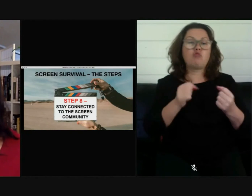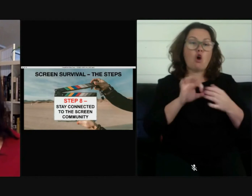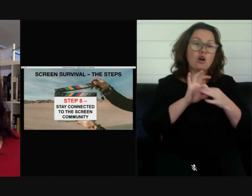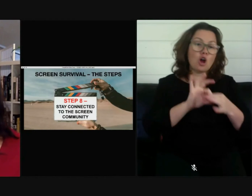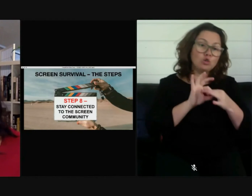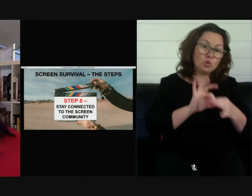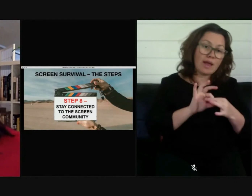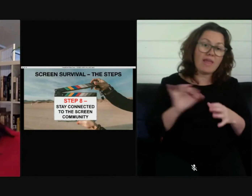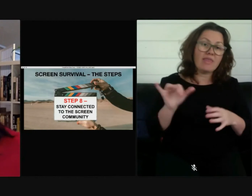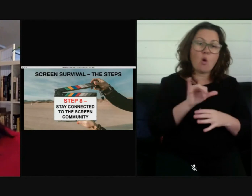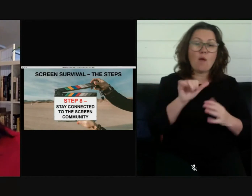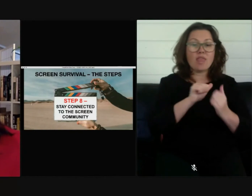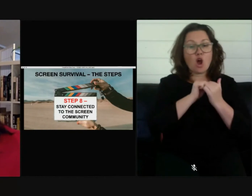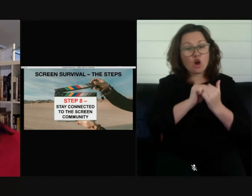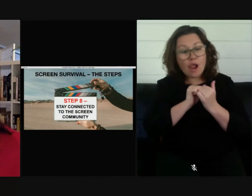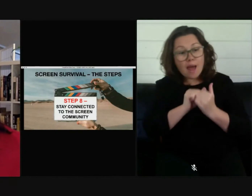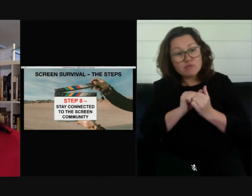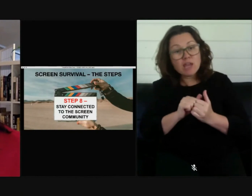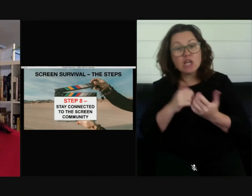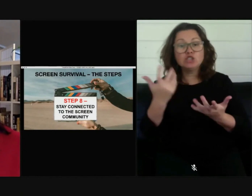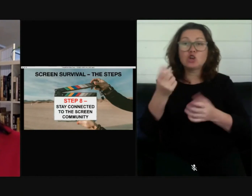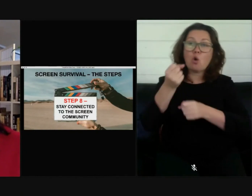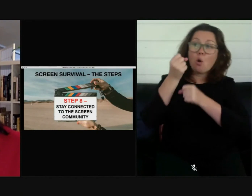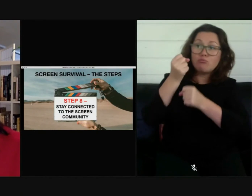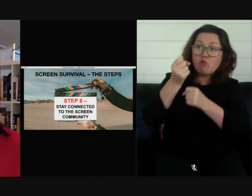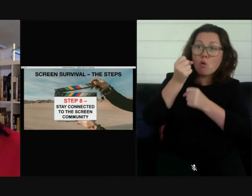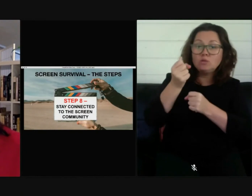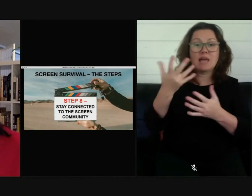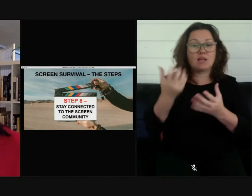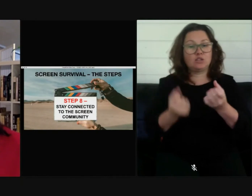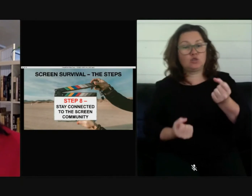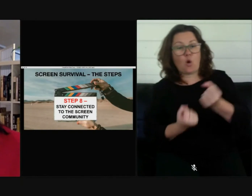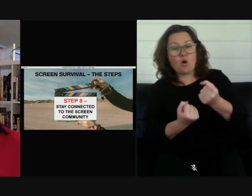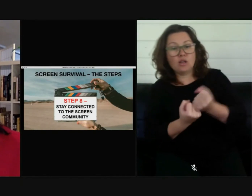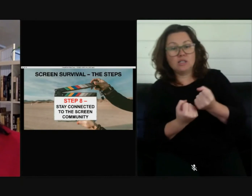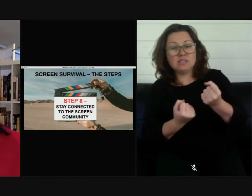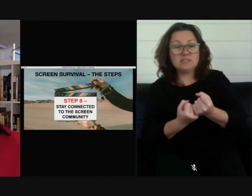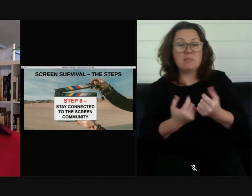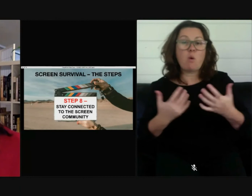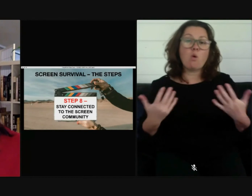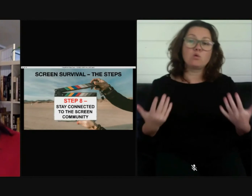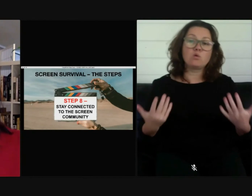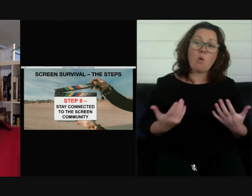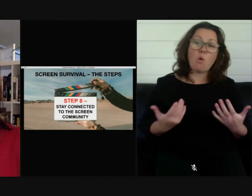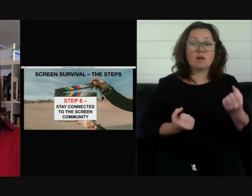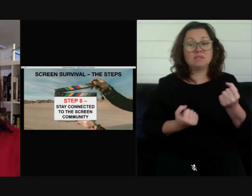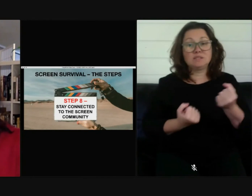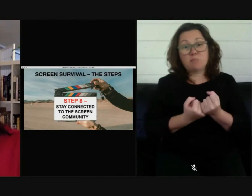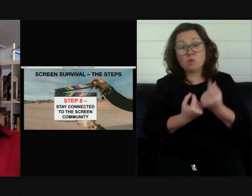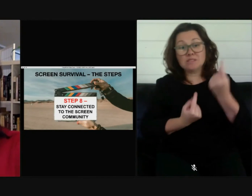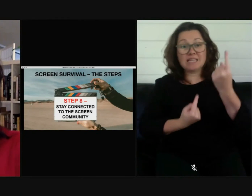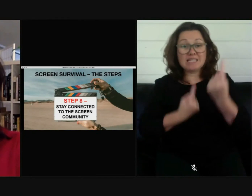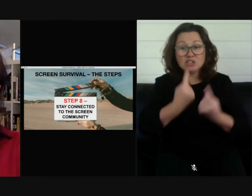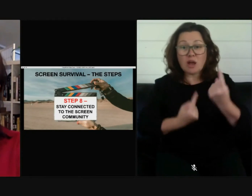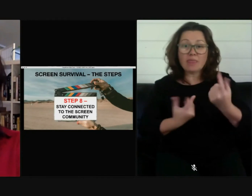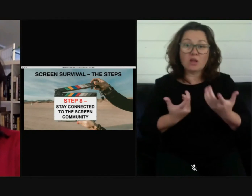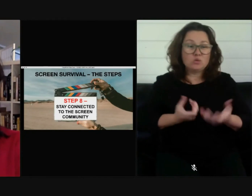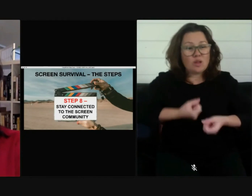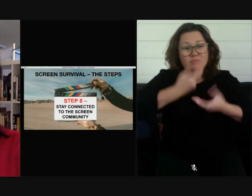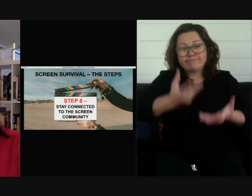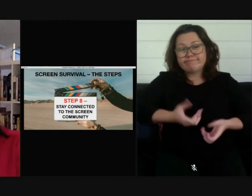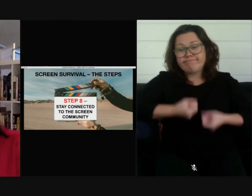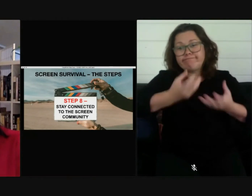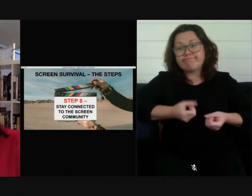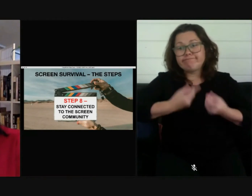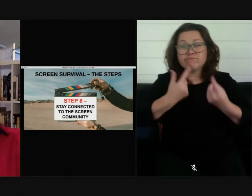in simply support, having a cry on each other's shoulders. I know I have definitely needed that. I'm sure you need